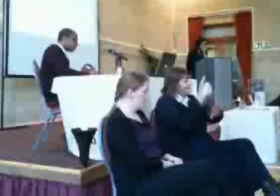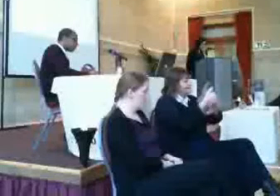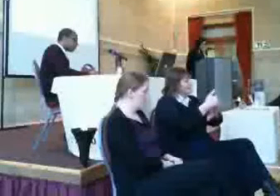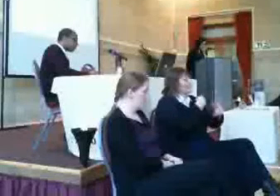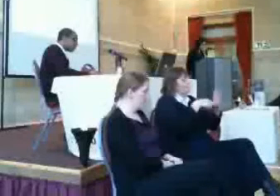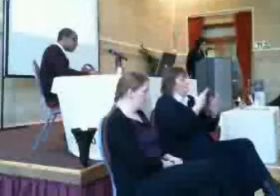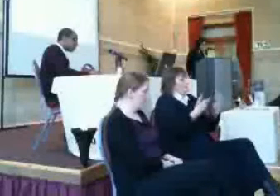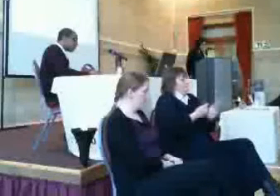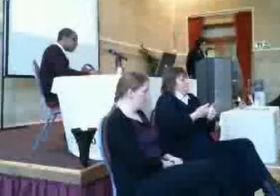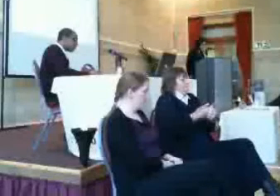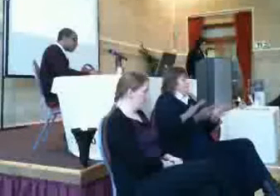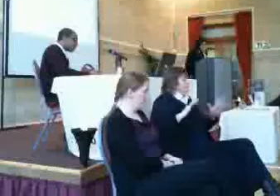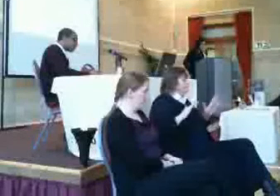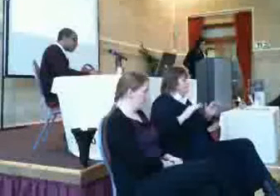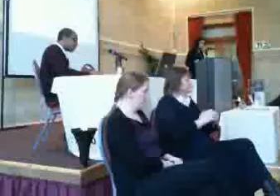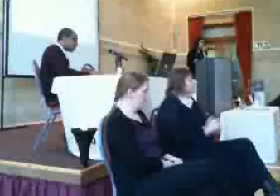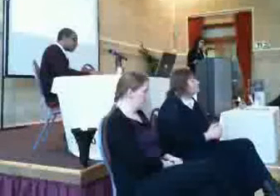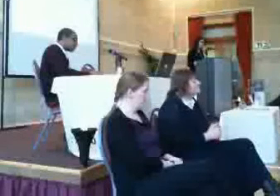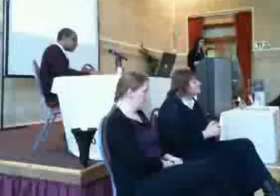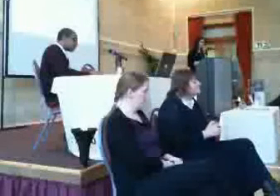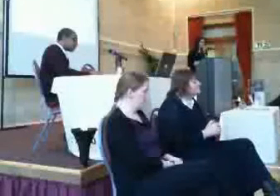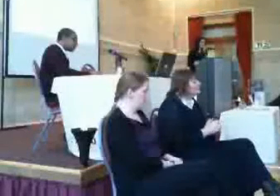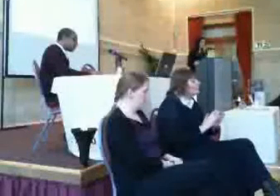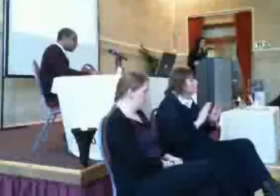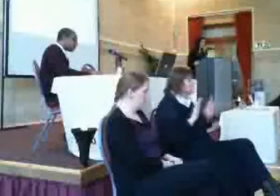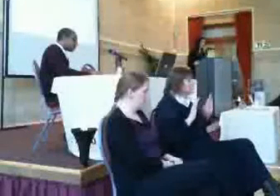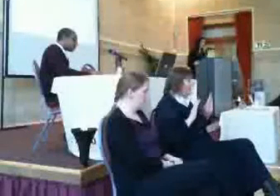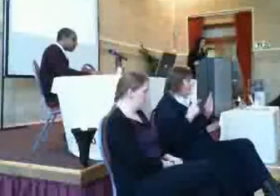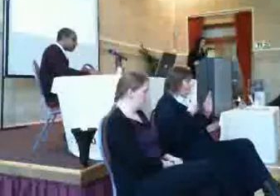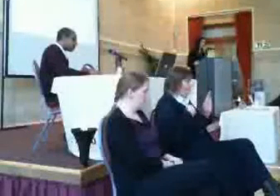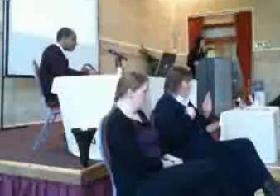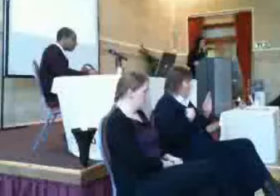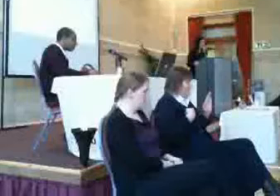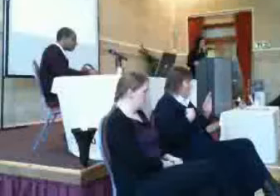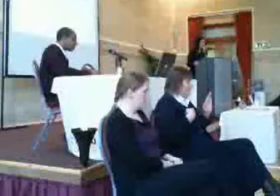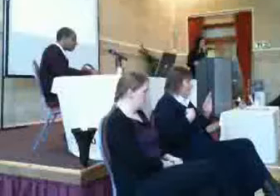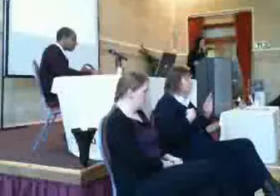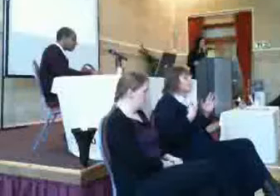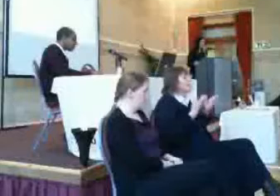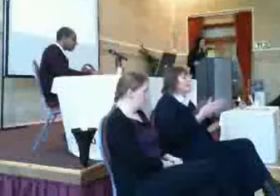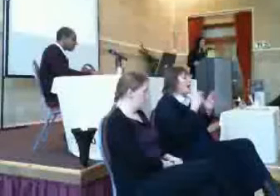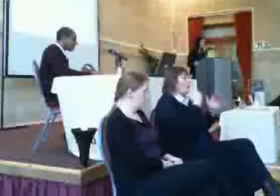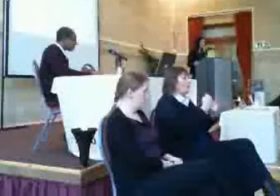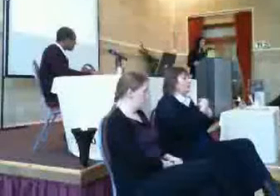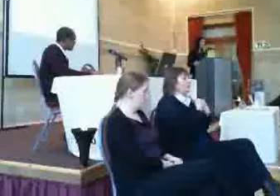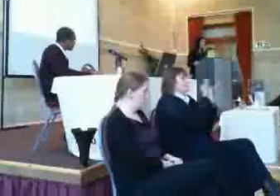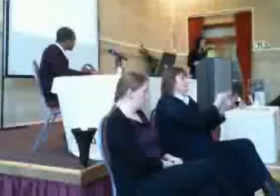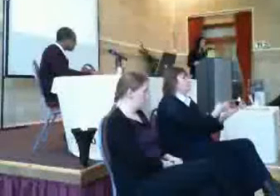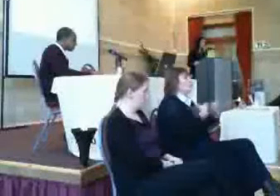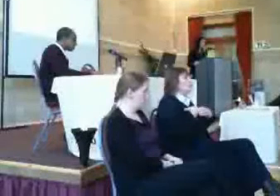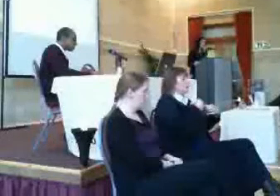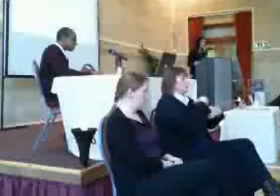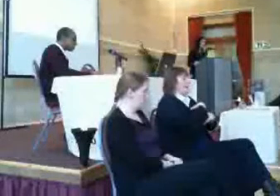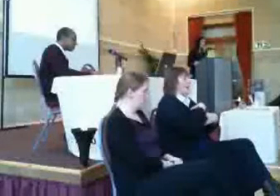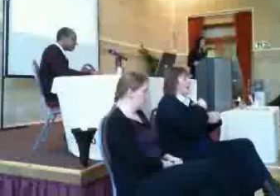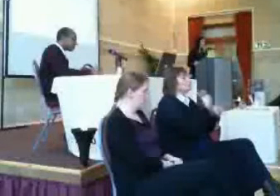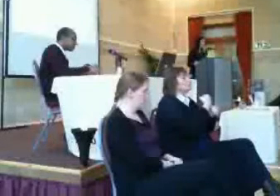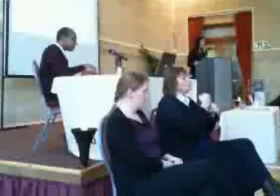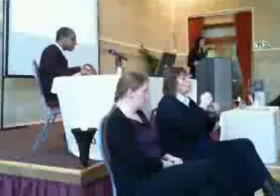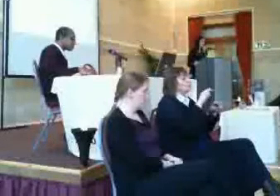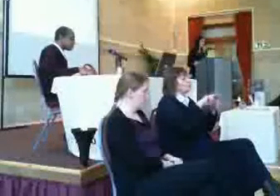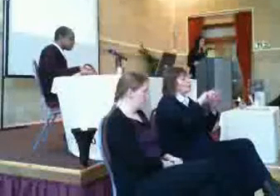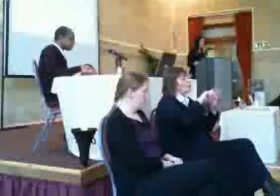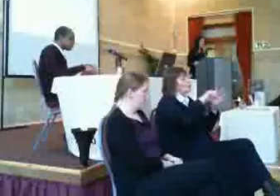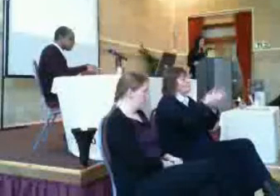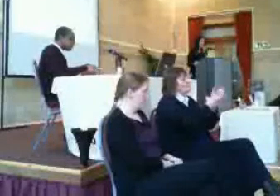bring people together. So that's all I'm going to say. I'm going to hand over to your mayor for the city, George Ferguson. But